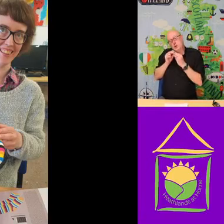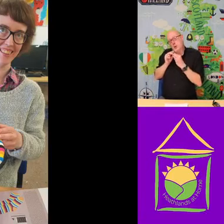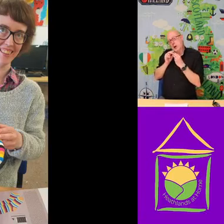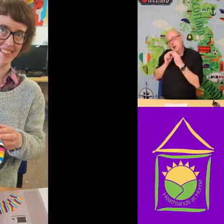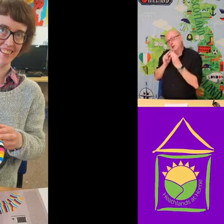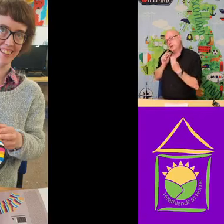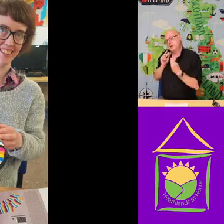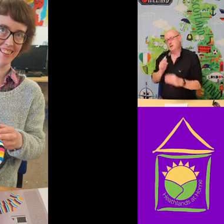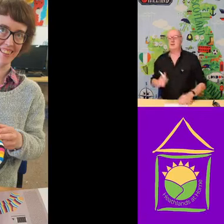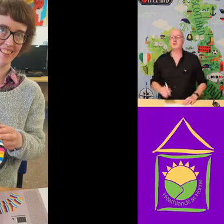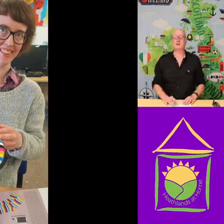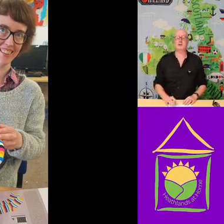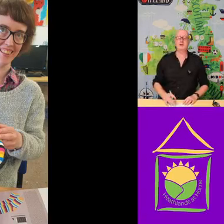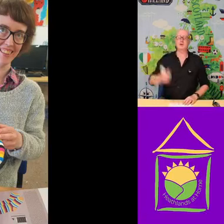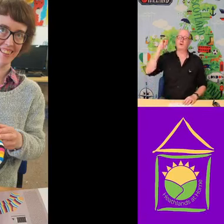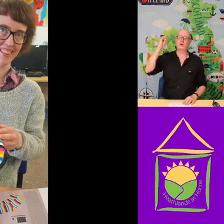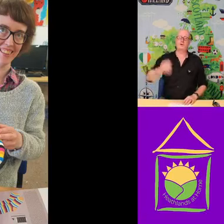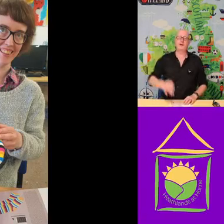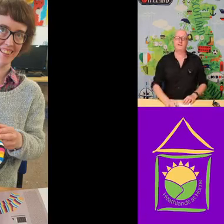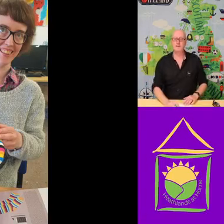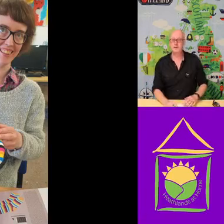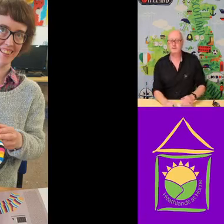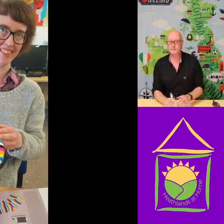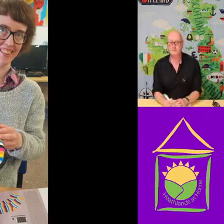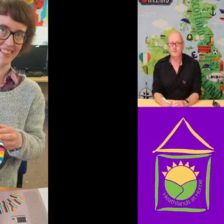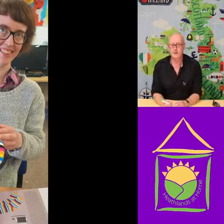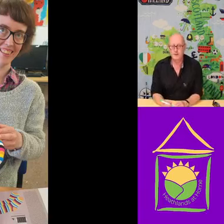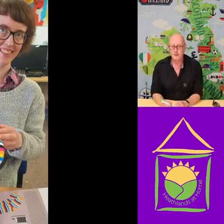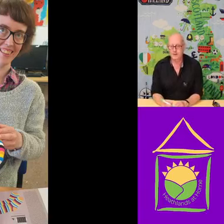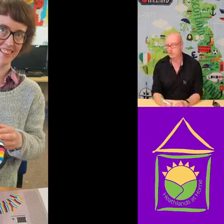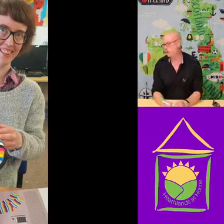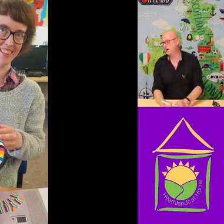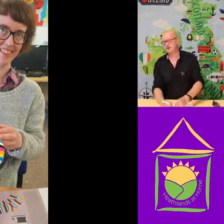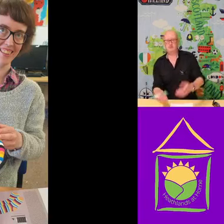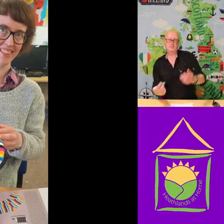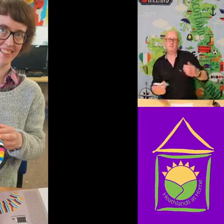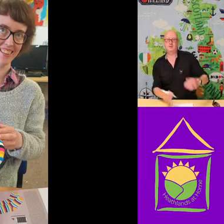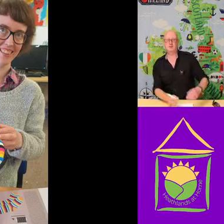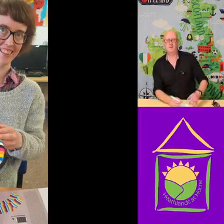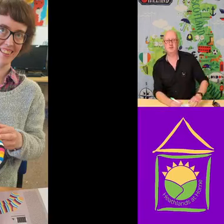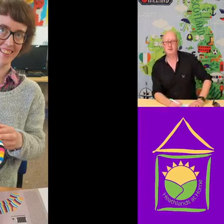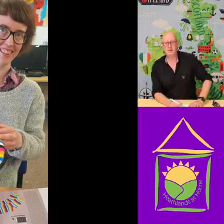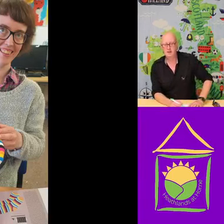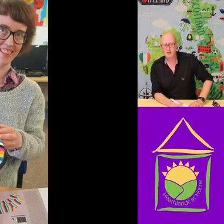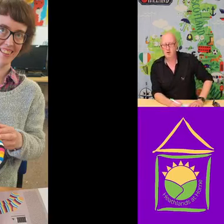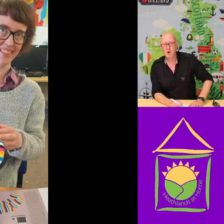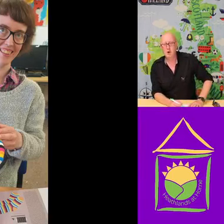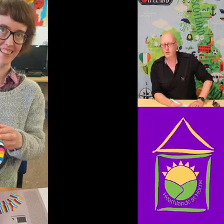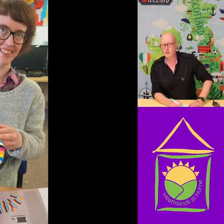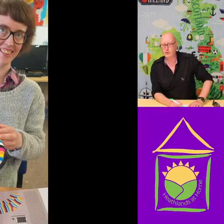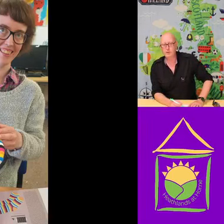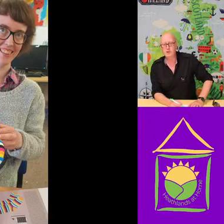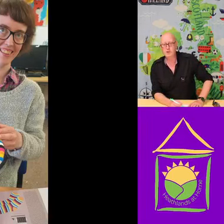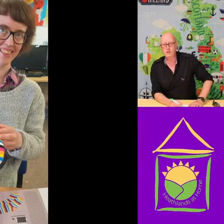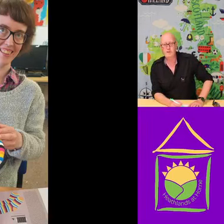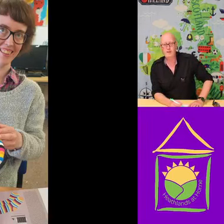chocolates. Chocolates. Yeah, so he's in for a good day. I hope he's not watching. So is a cat stuffed with chocolates? No, it's just stuffed with stuffing. And you squeeze